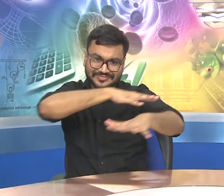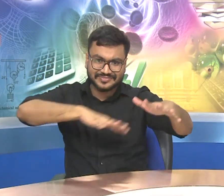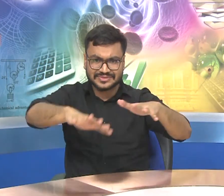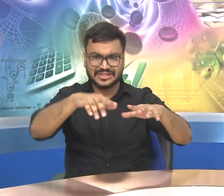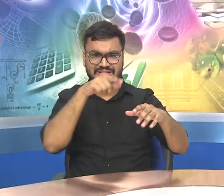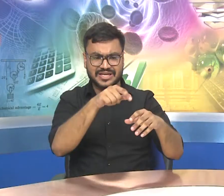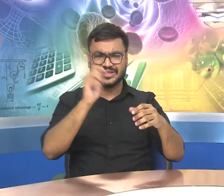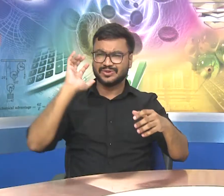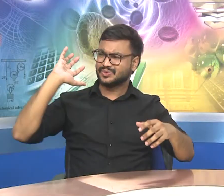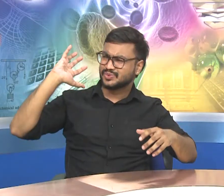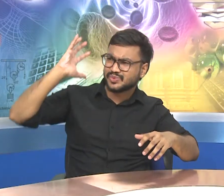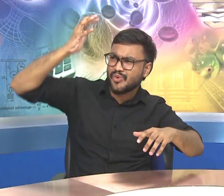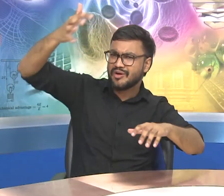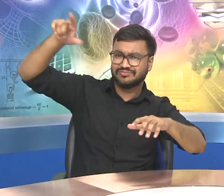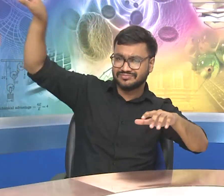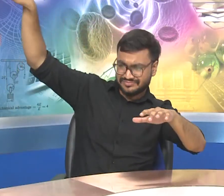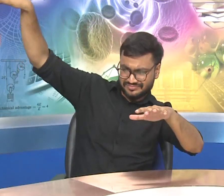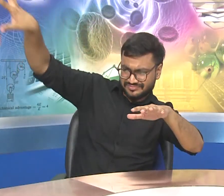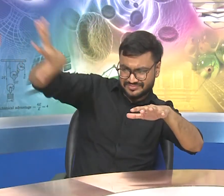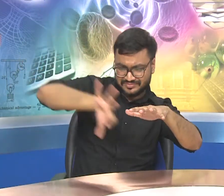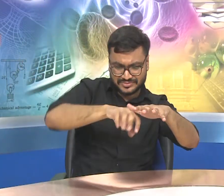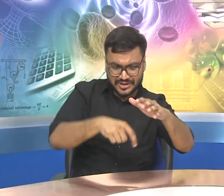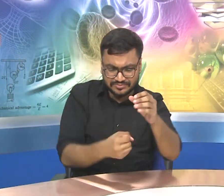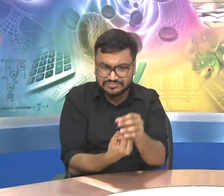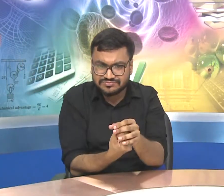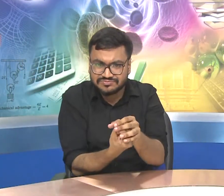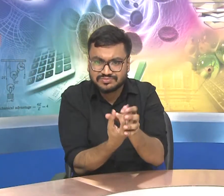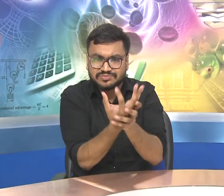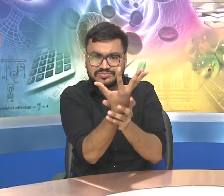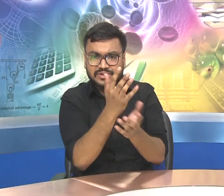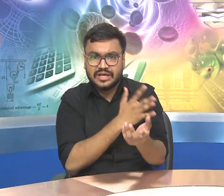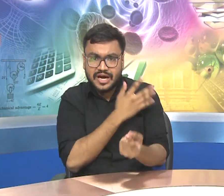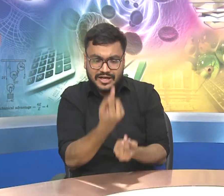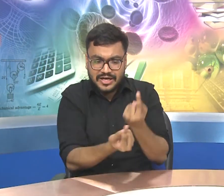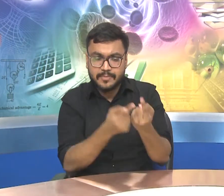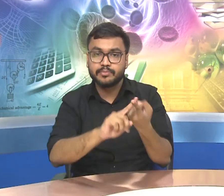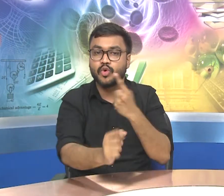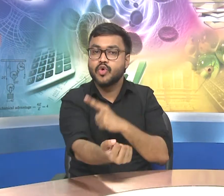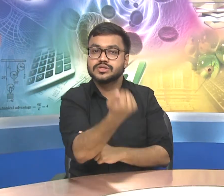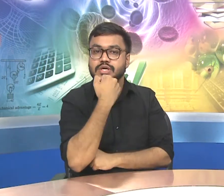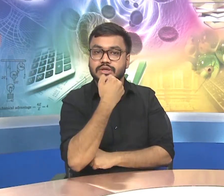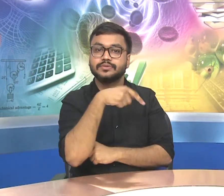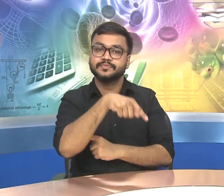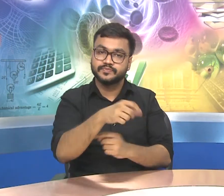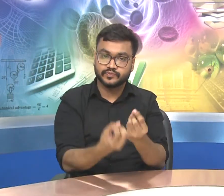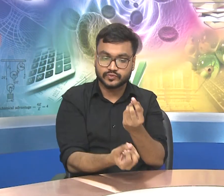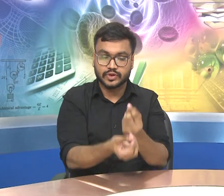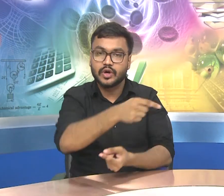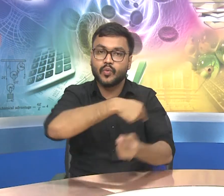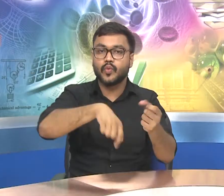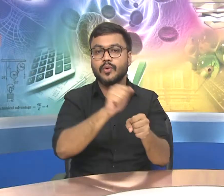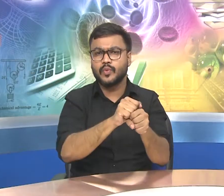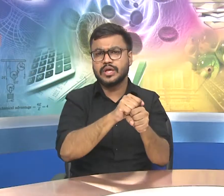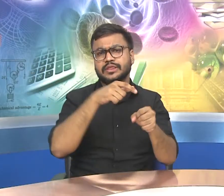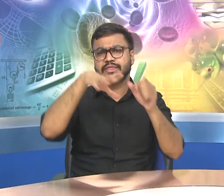and second, the structure of a pond ecosystem and how it works using solar